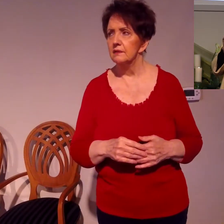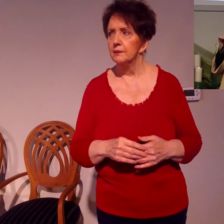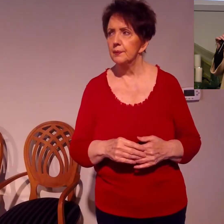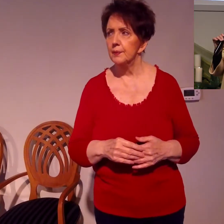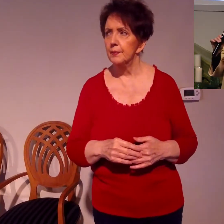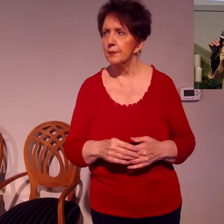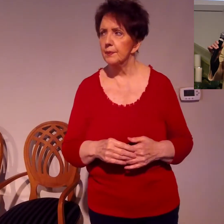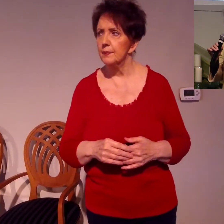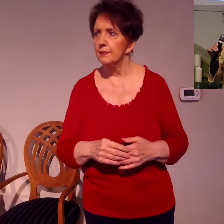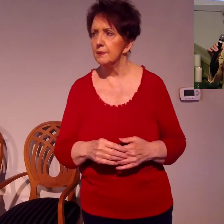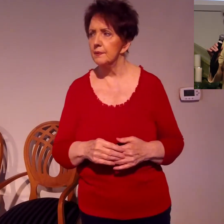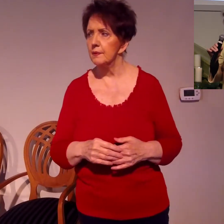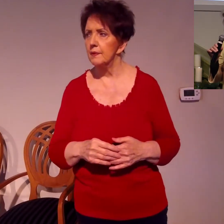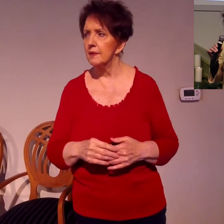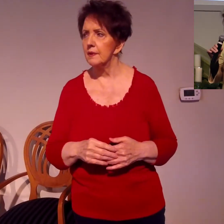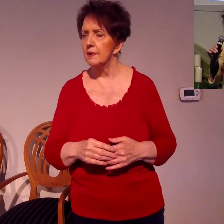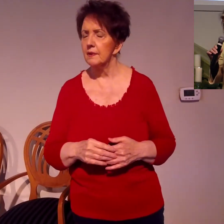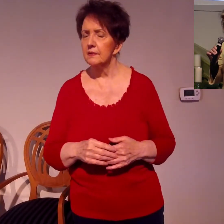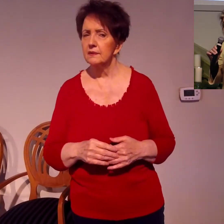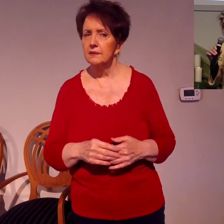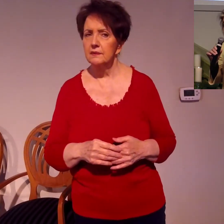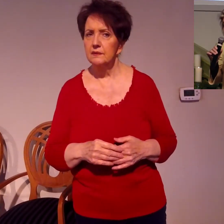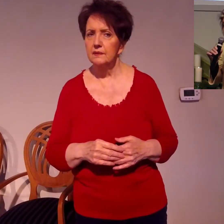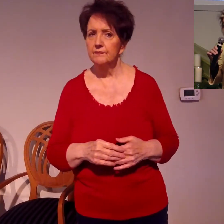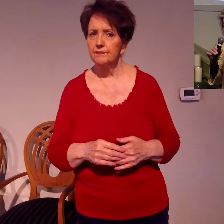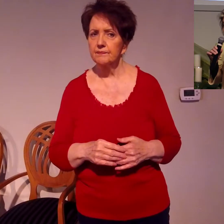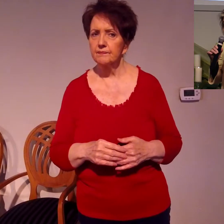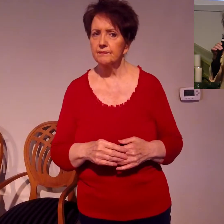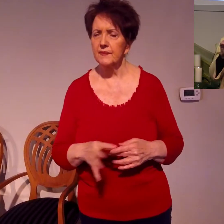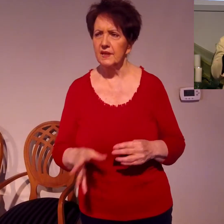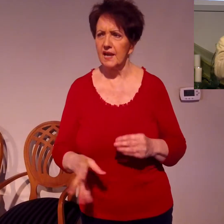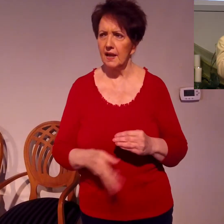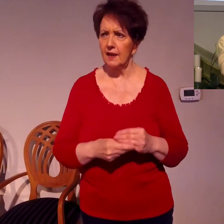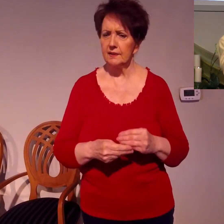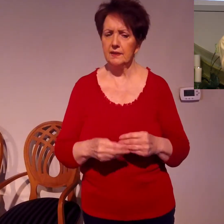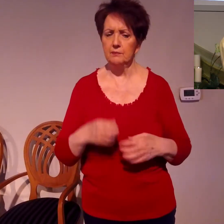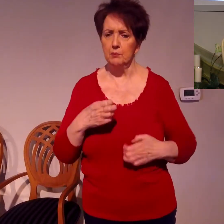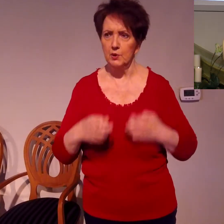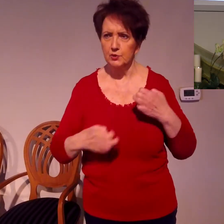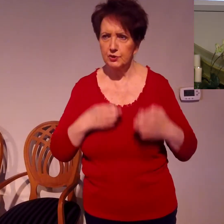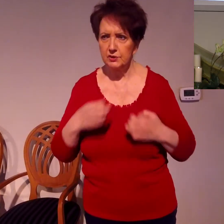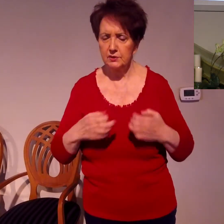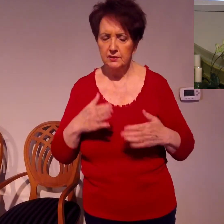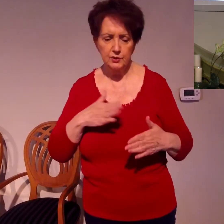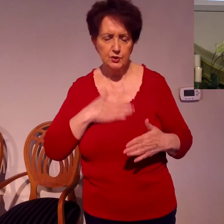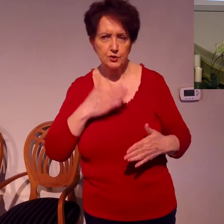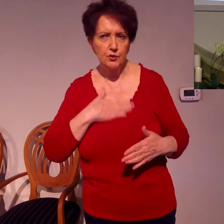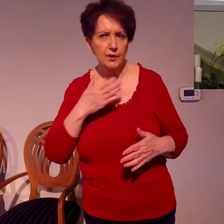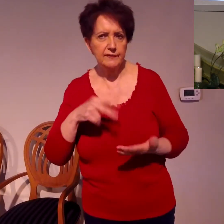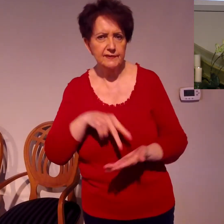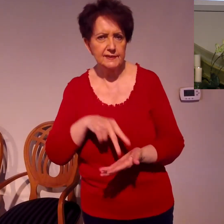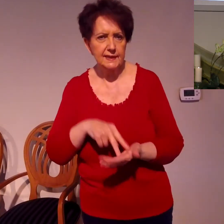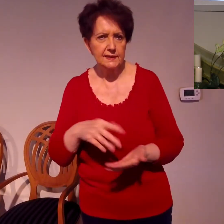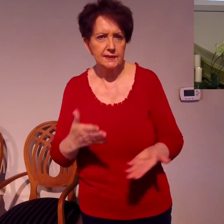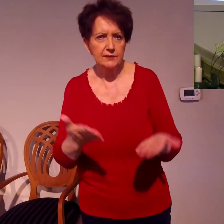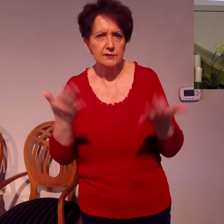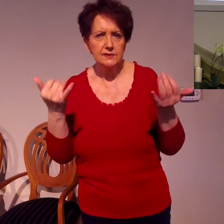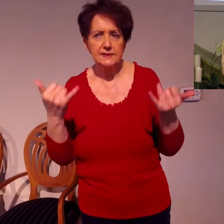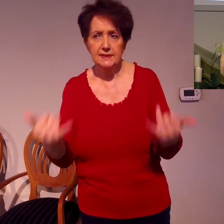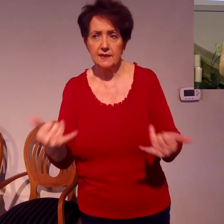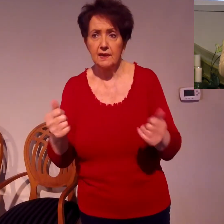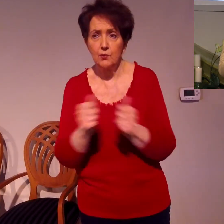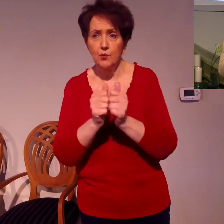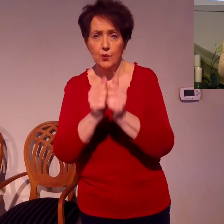And then add emotion to it. Like the joy of standing here today with you. It